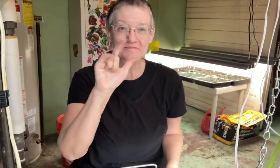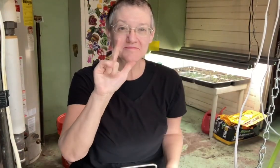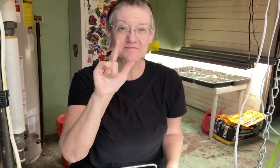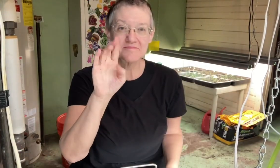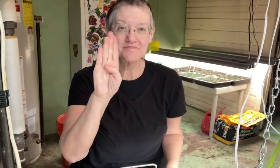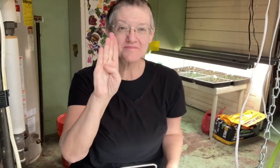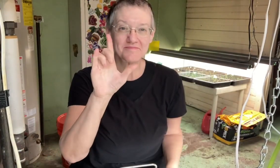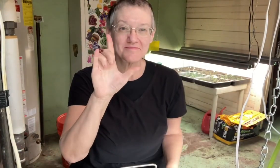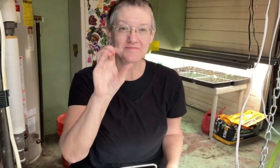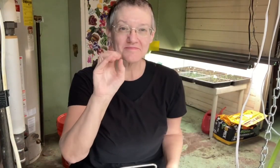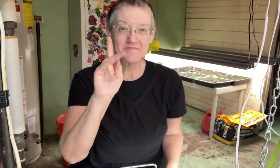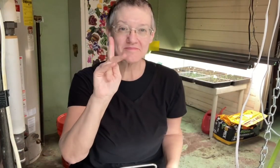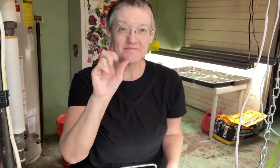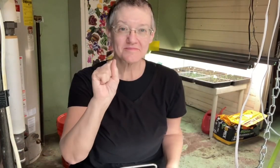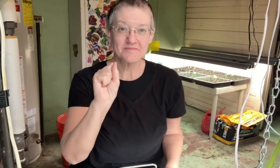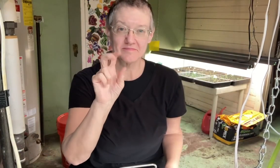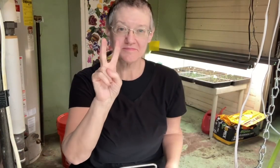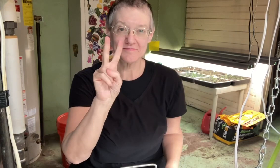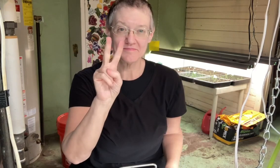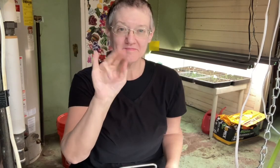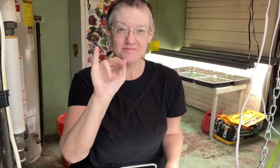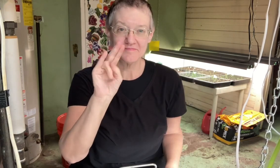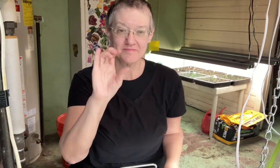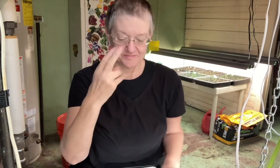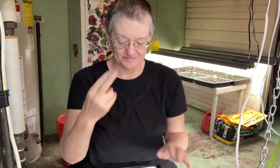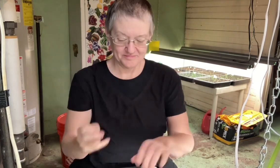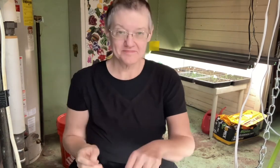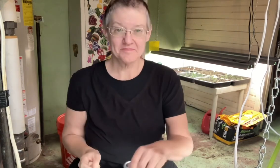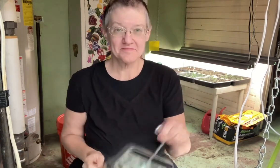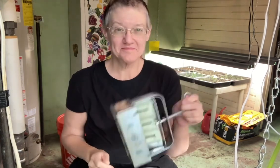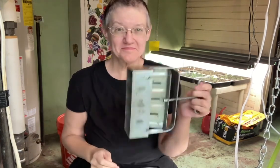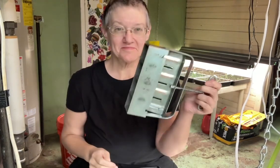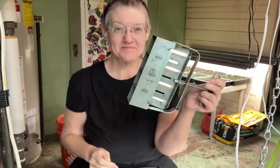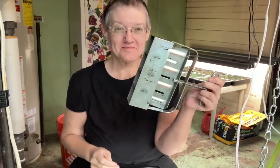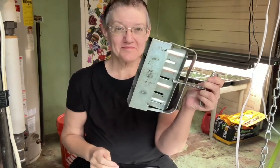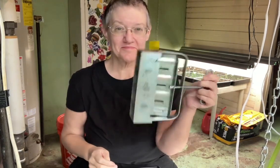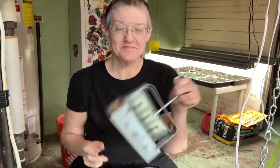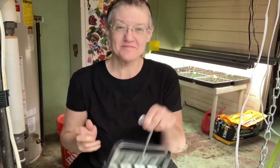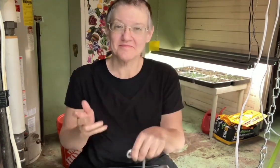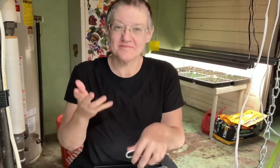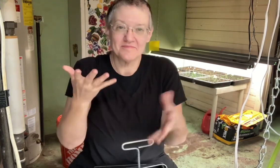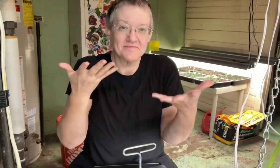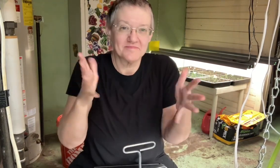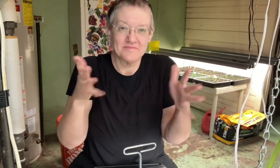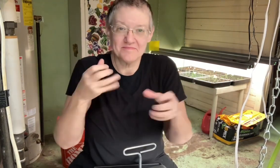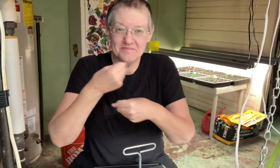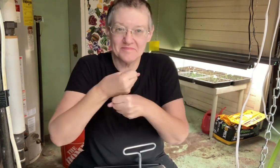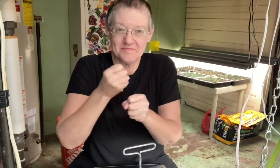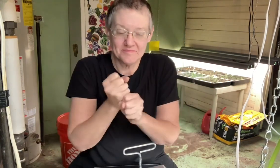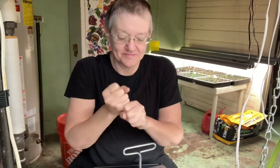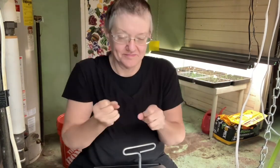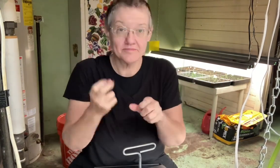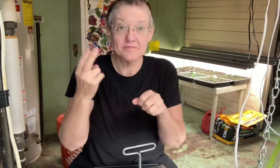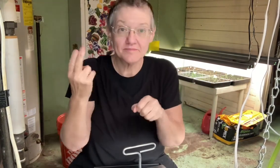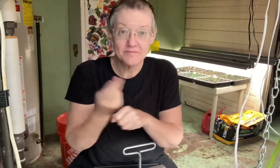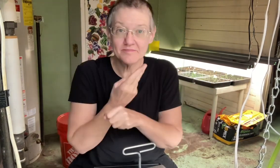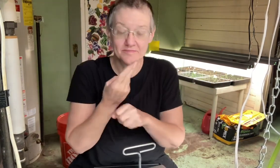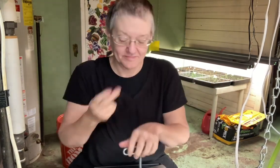So we're going to use some soil blocks, 2-inch. And I've already made a tray